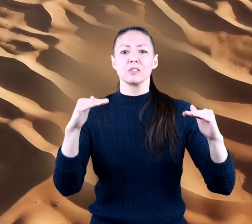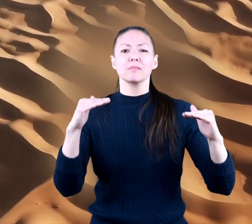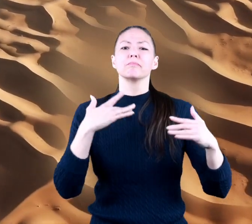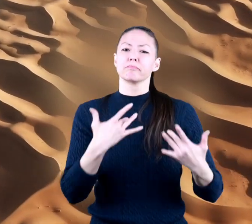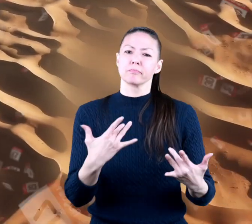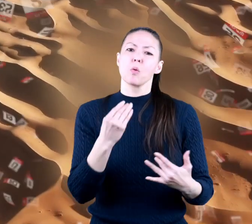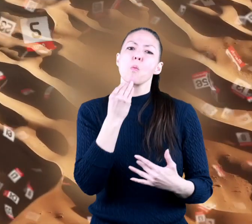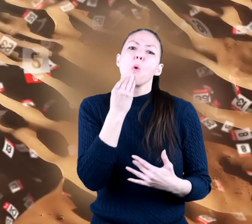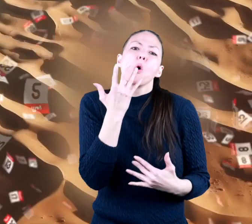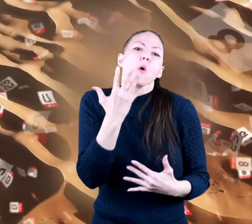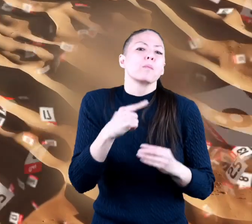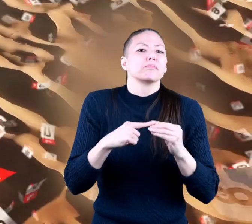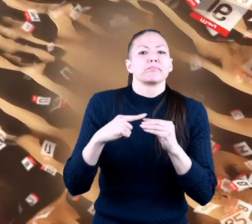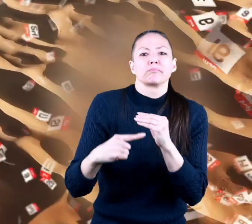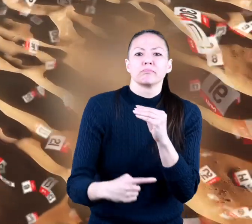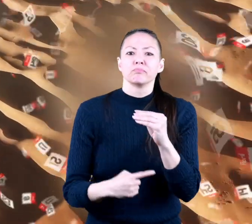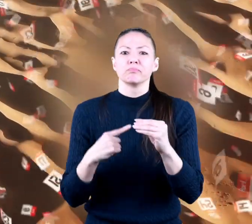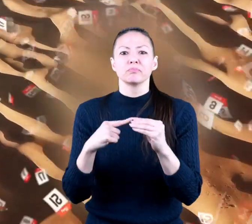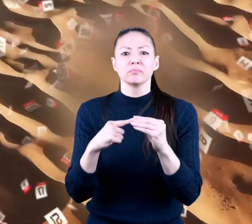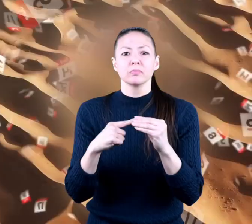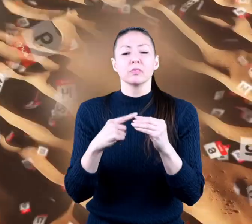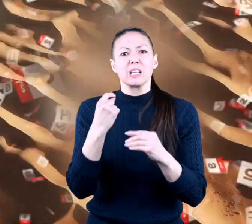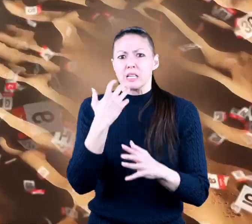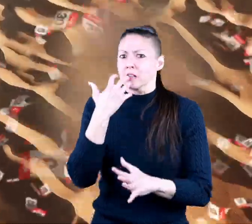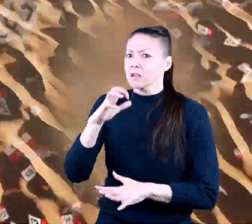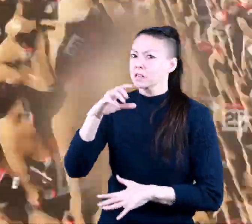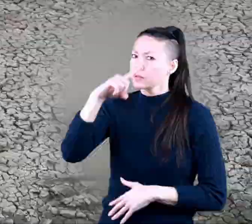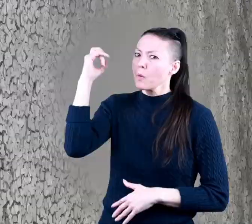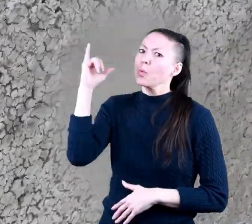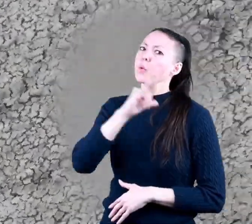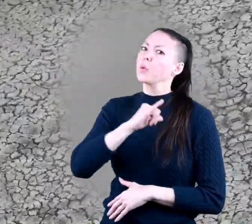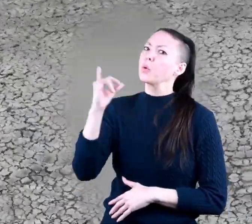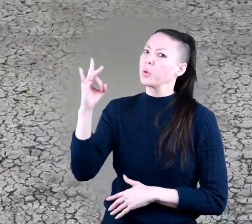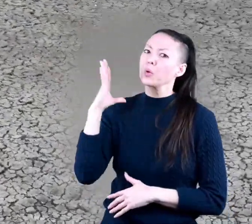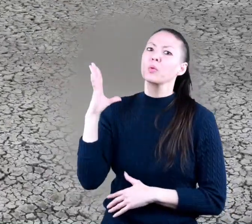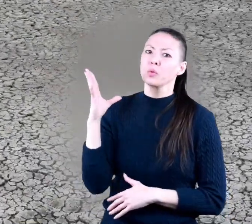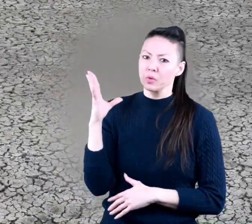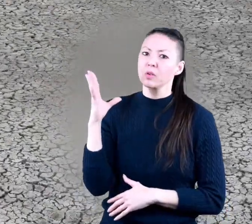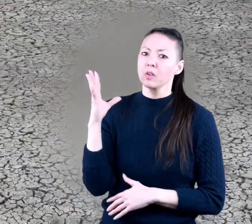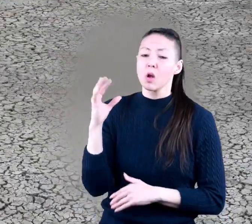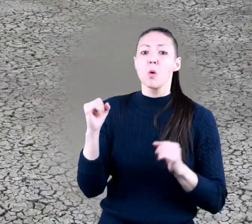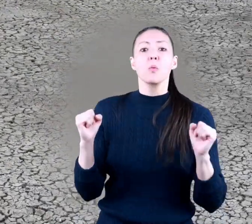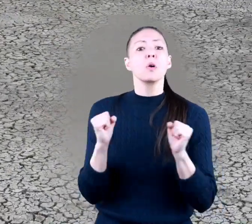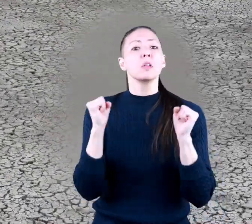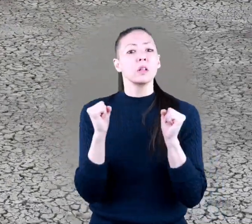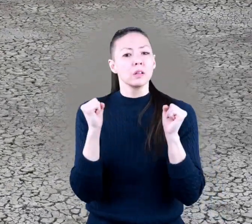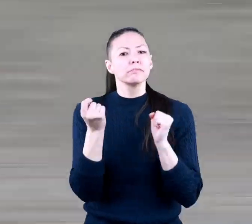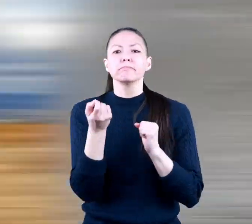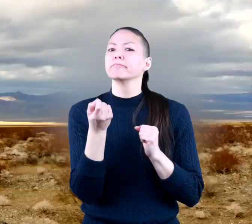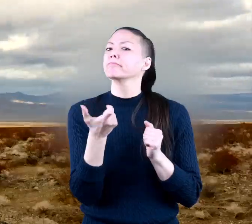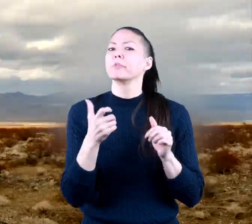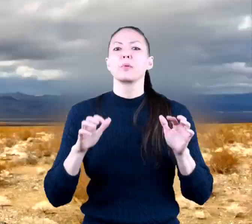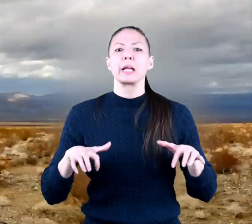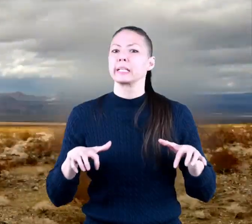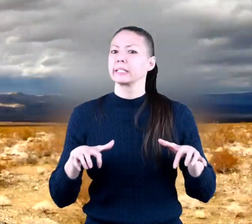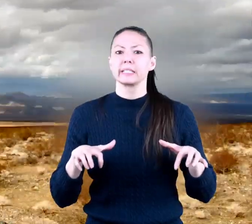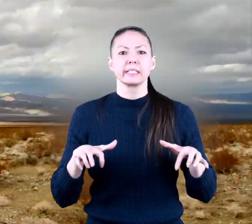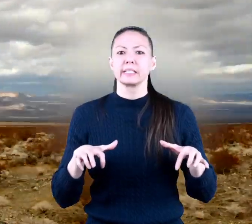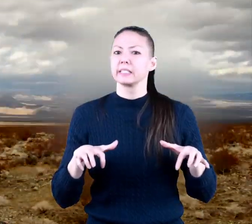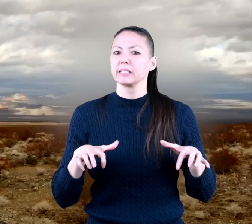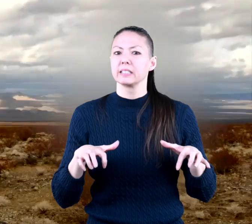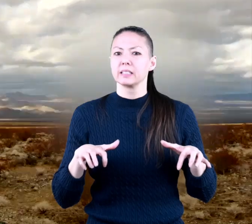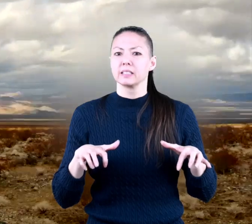dry deserts, it's warm all year round, but very hot and dry in the summer. Winters bring very